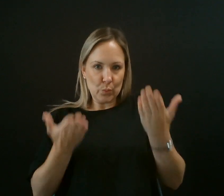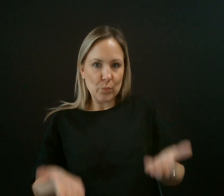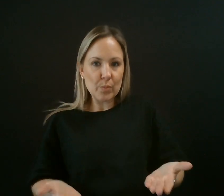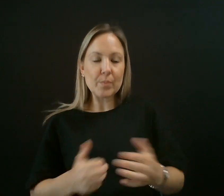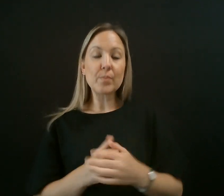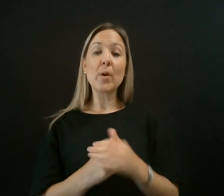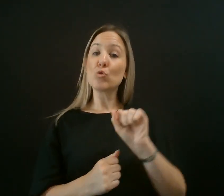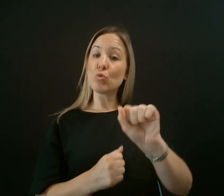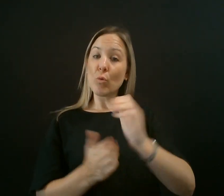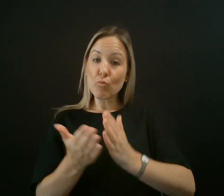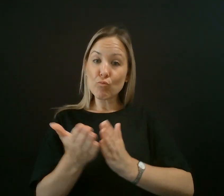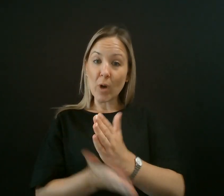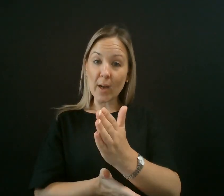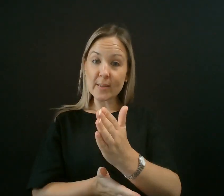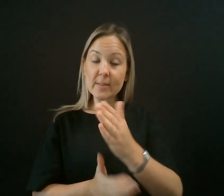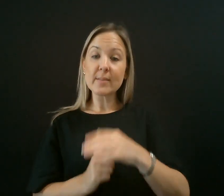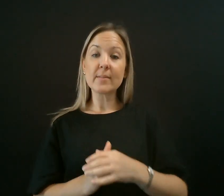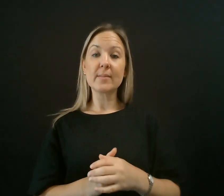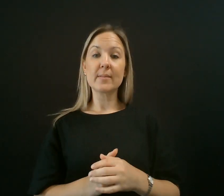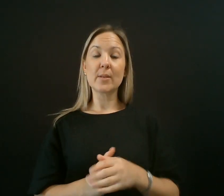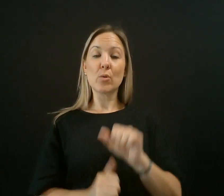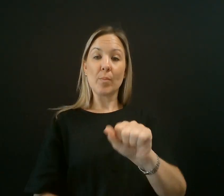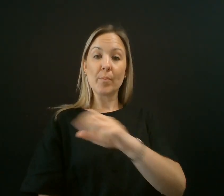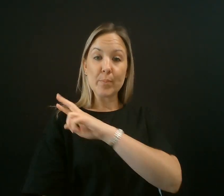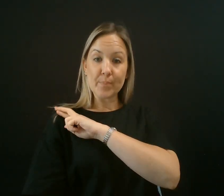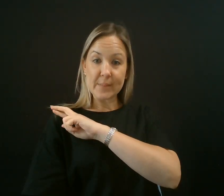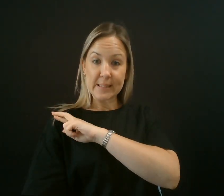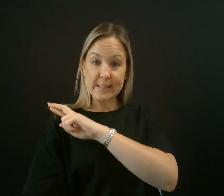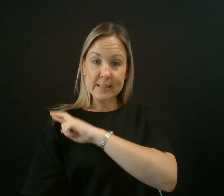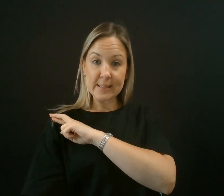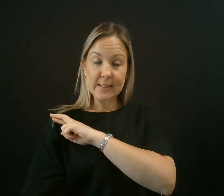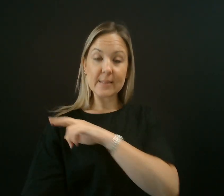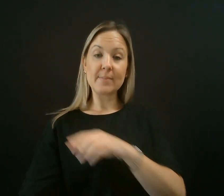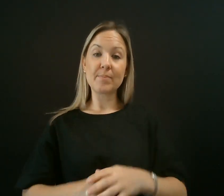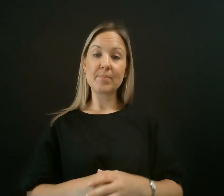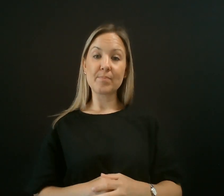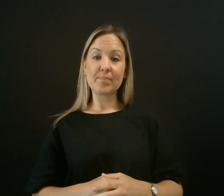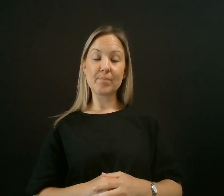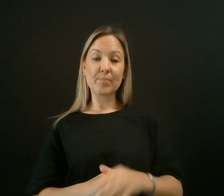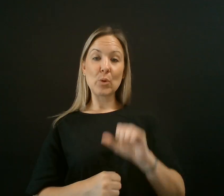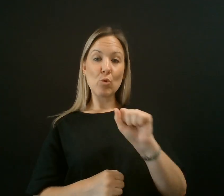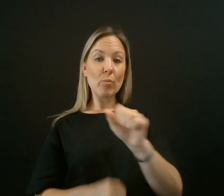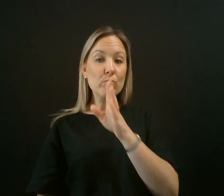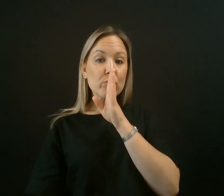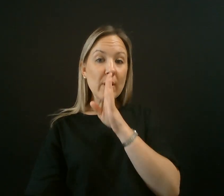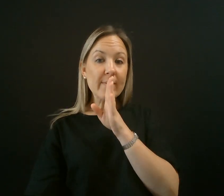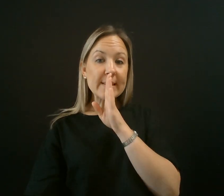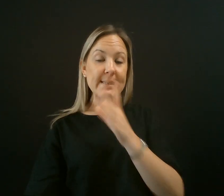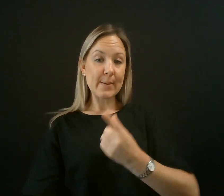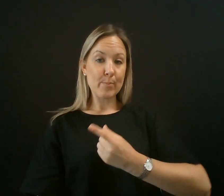your rights, your responsibilities, your privacy and personal